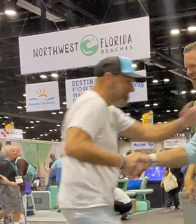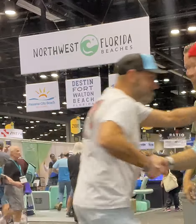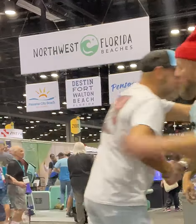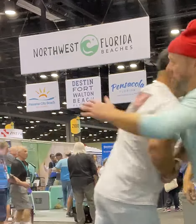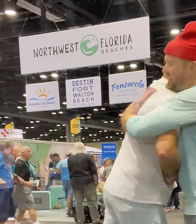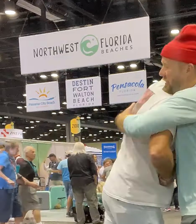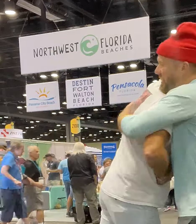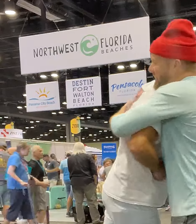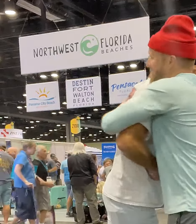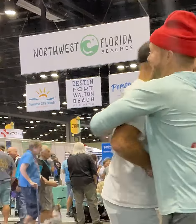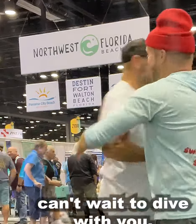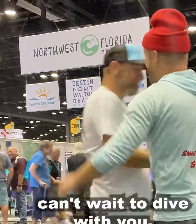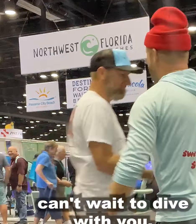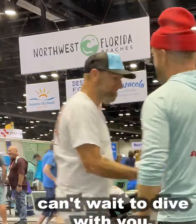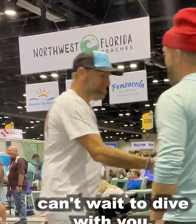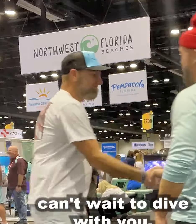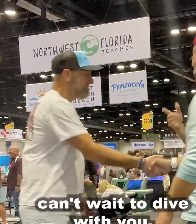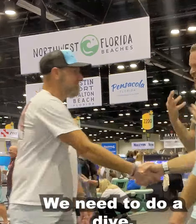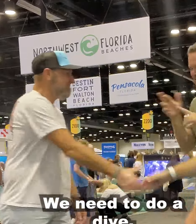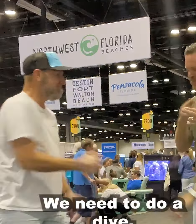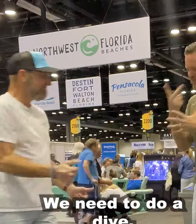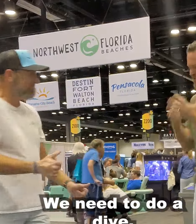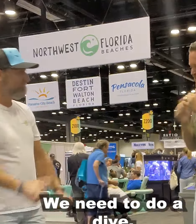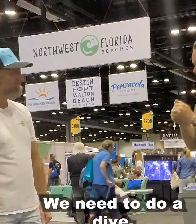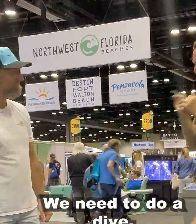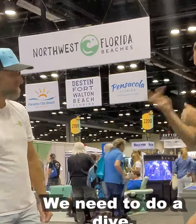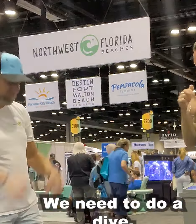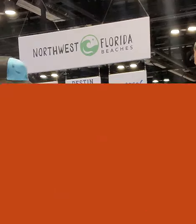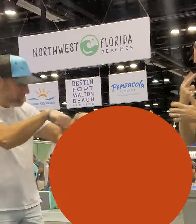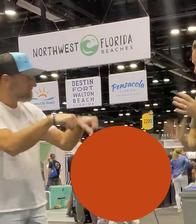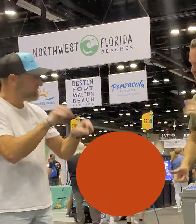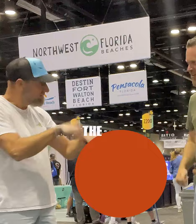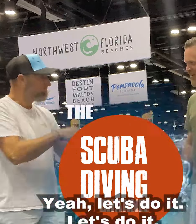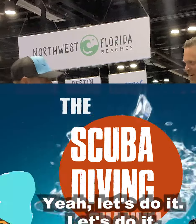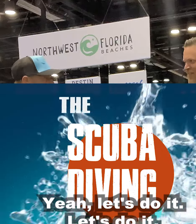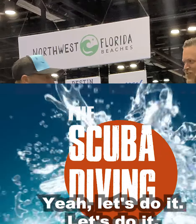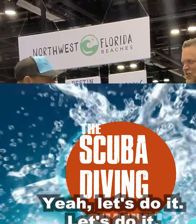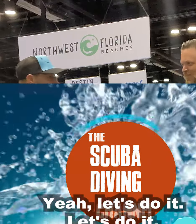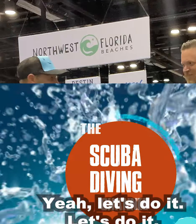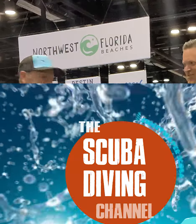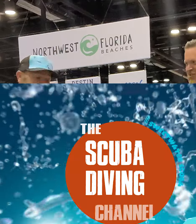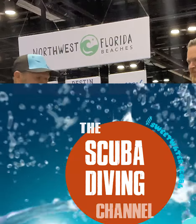can't wait to dive with you. We need to do a dive. Yeah, let's do it. Let's do it.